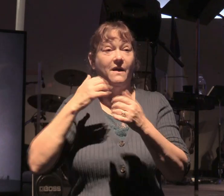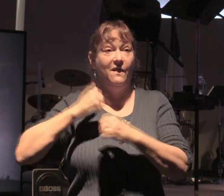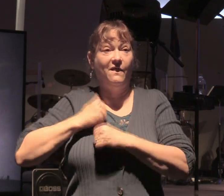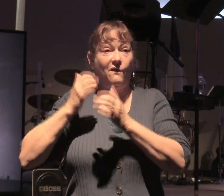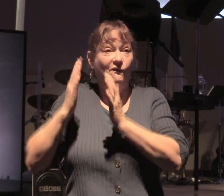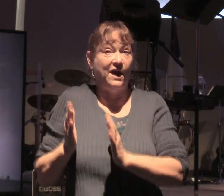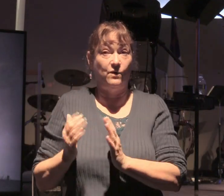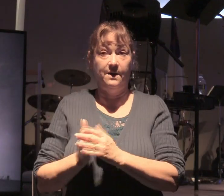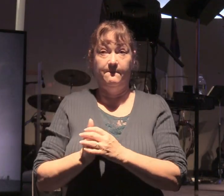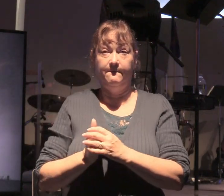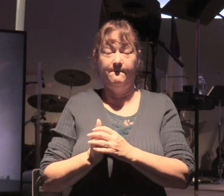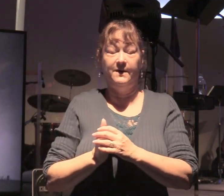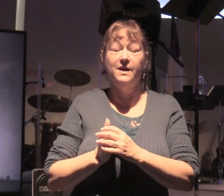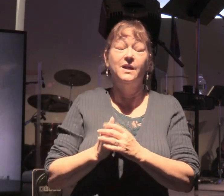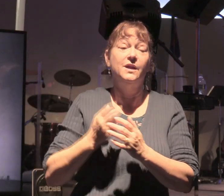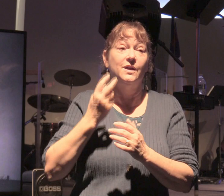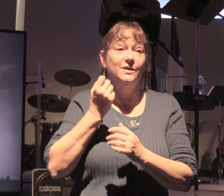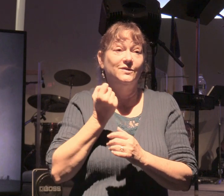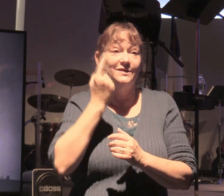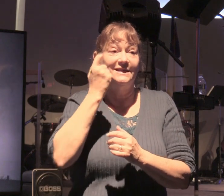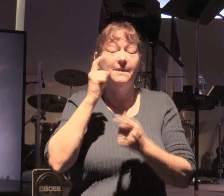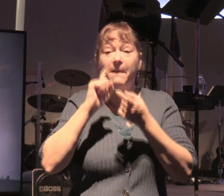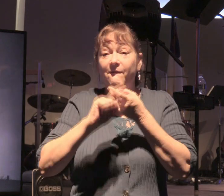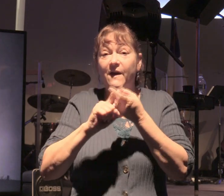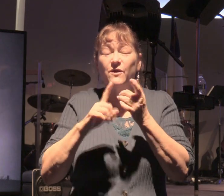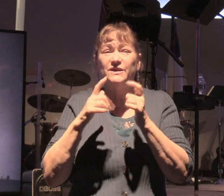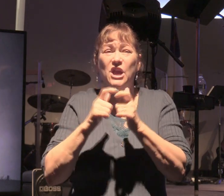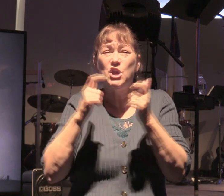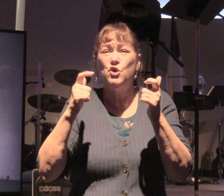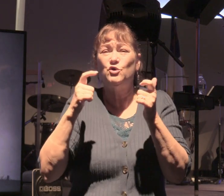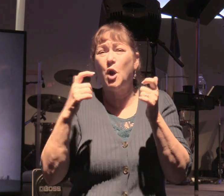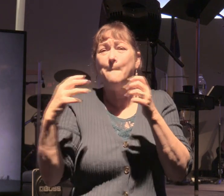You see, my friend, there is a bigger battle